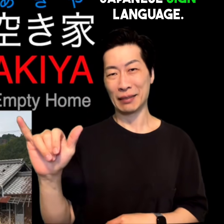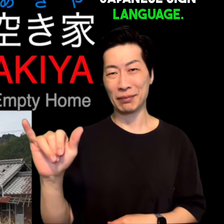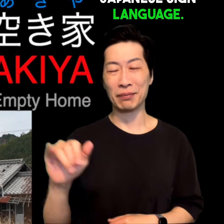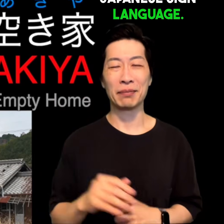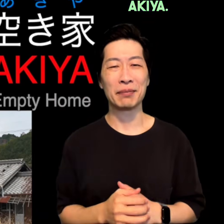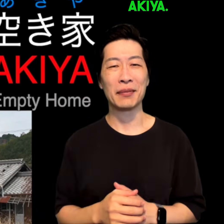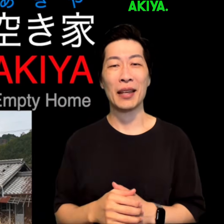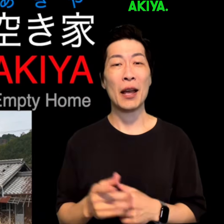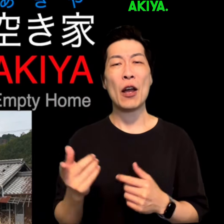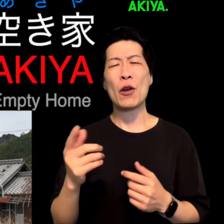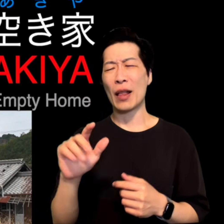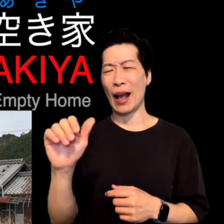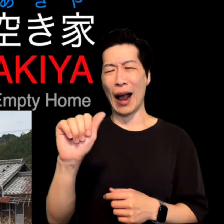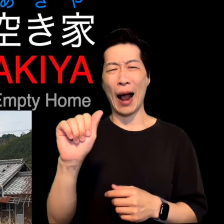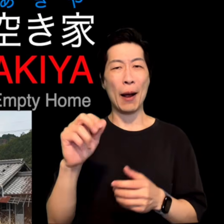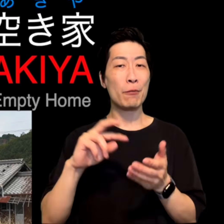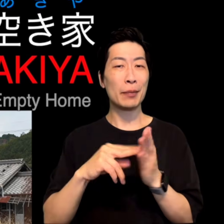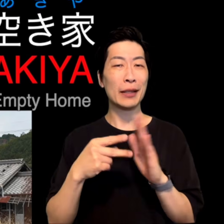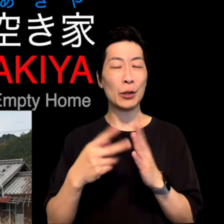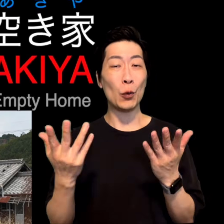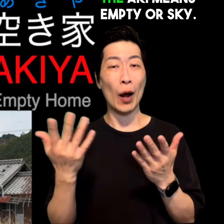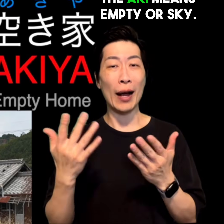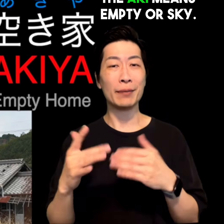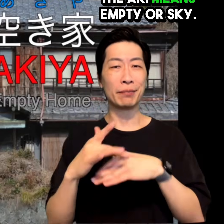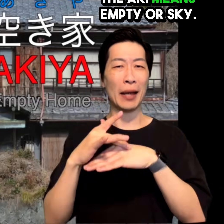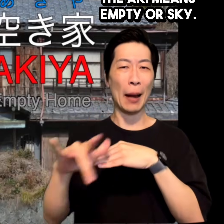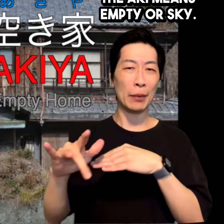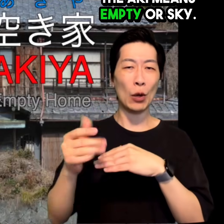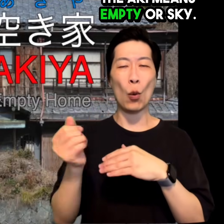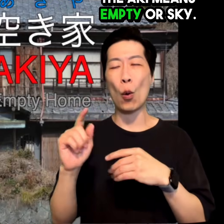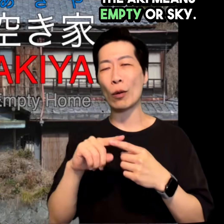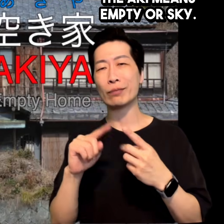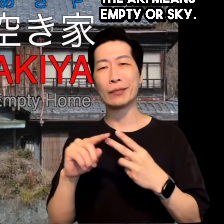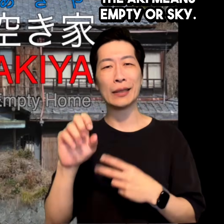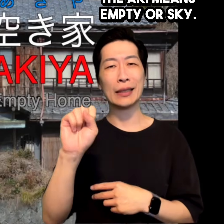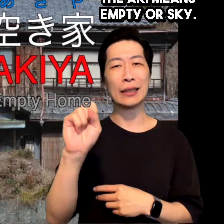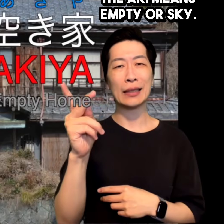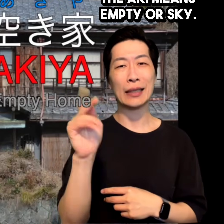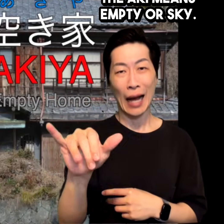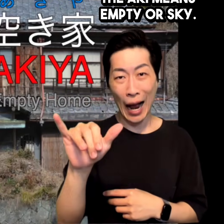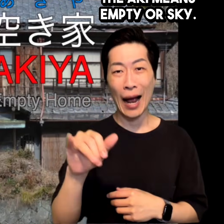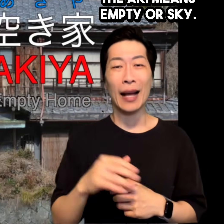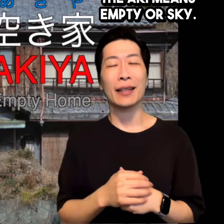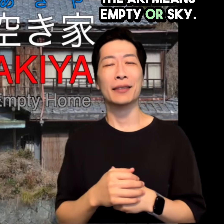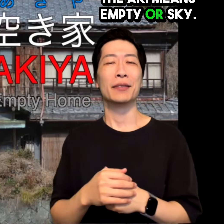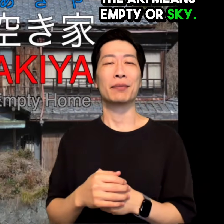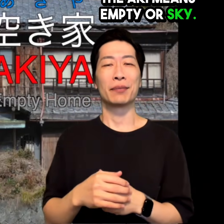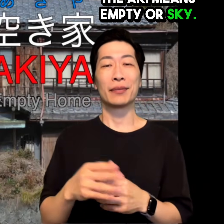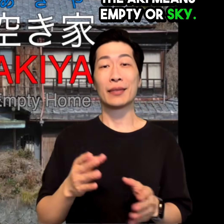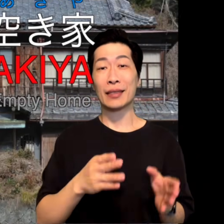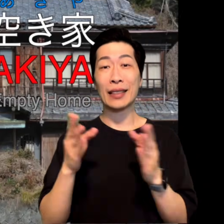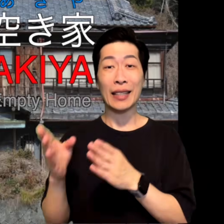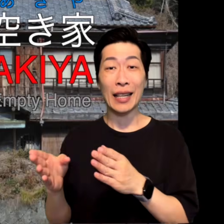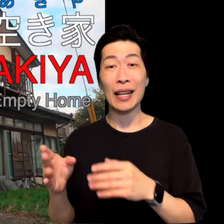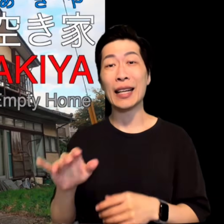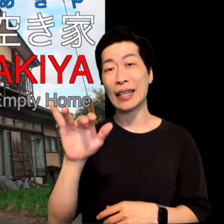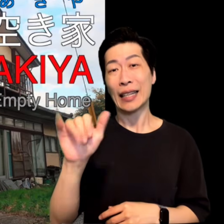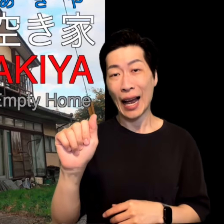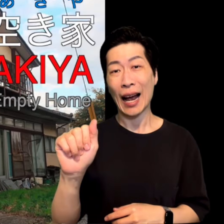Japanese sign language, Akiya. The A means empty or sky.